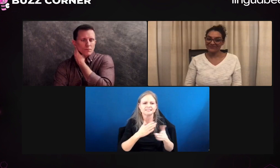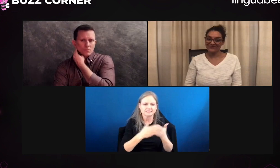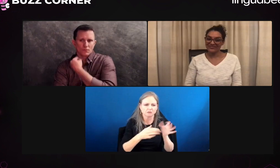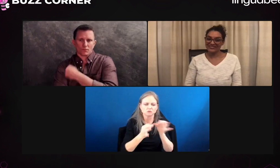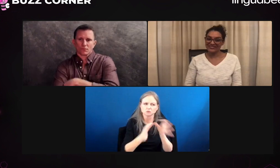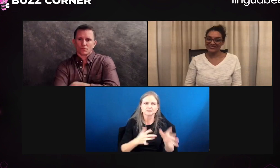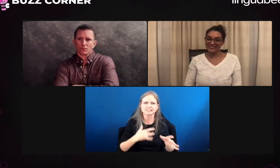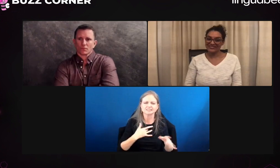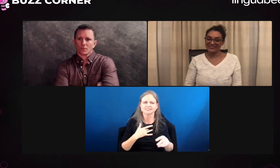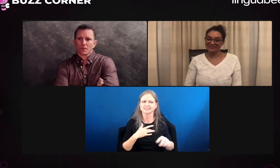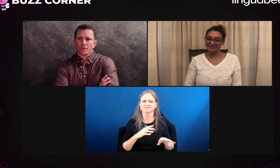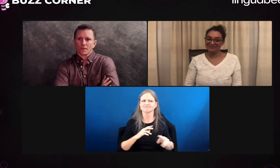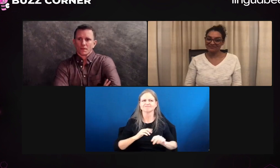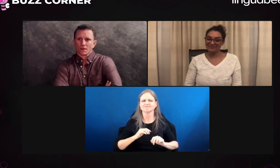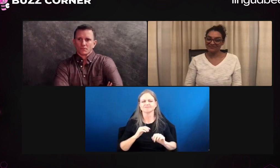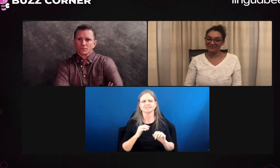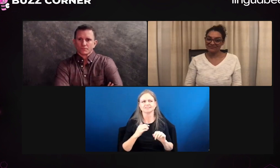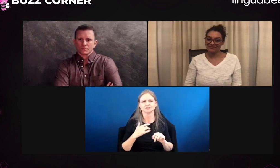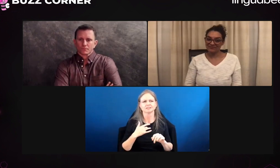some